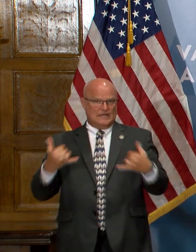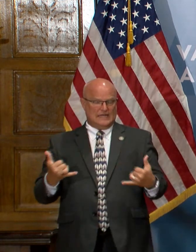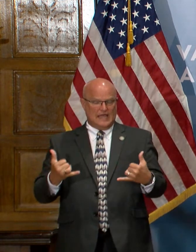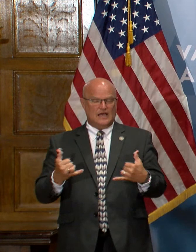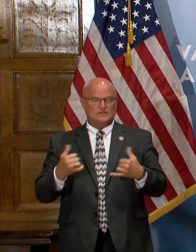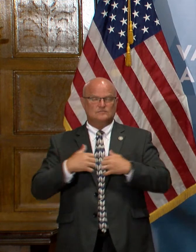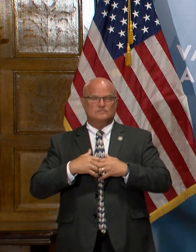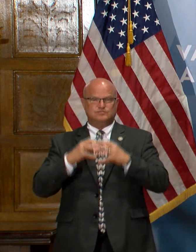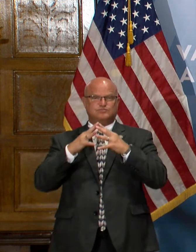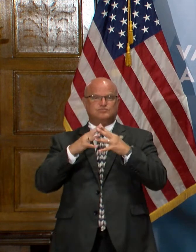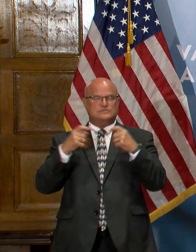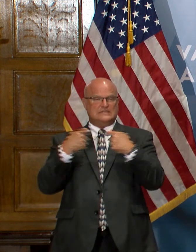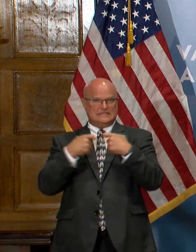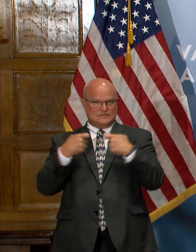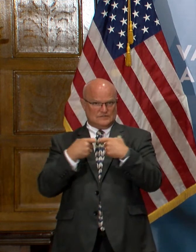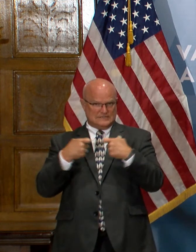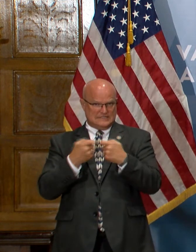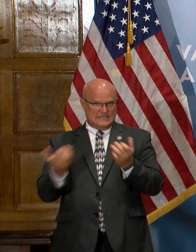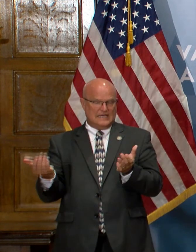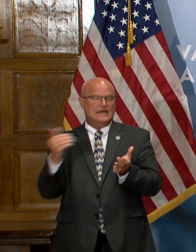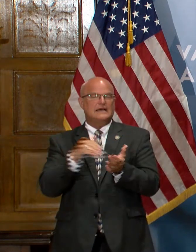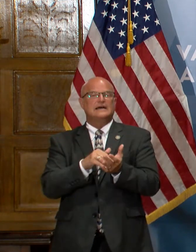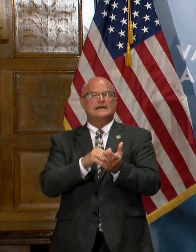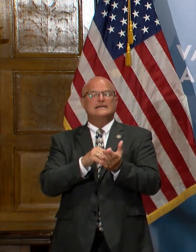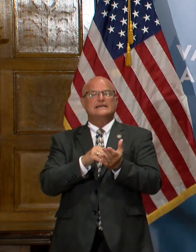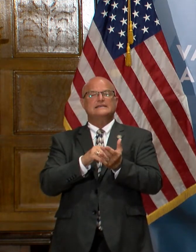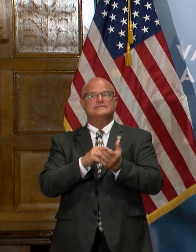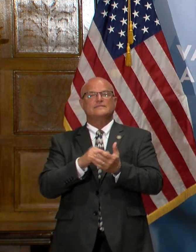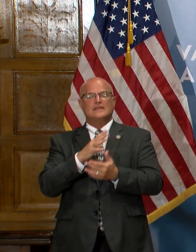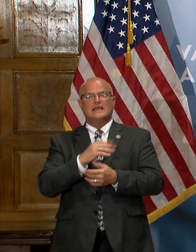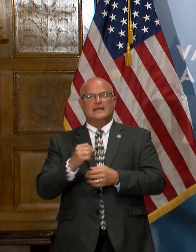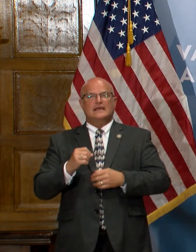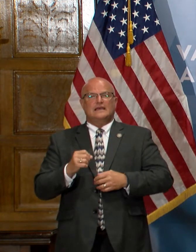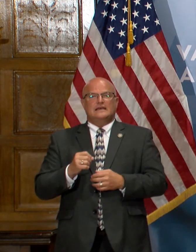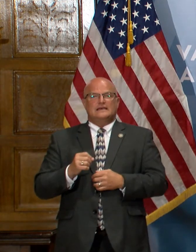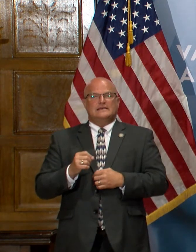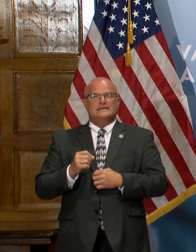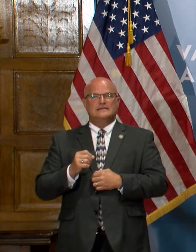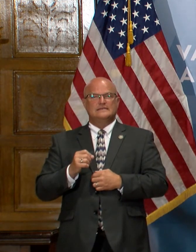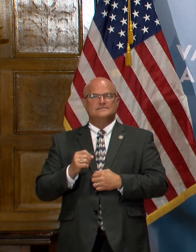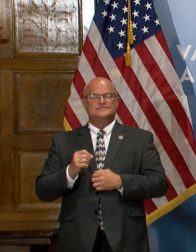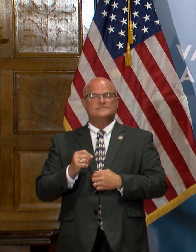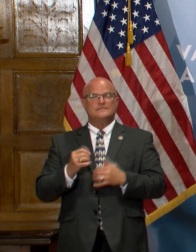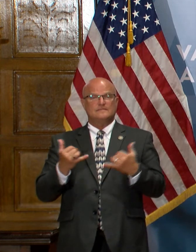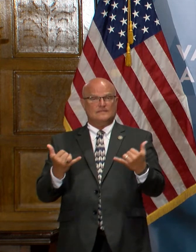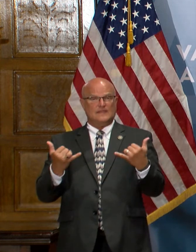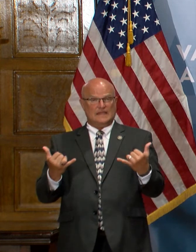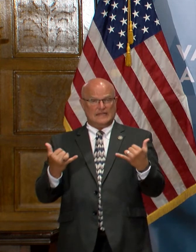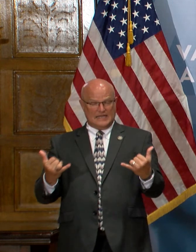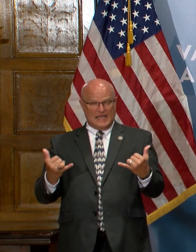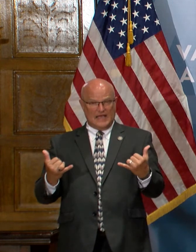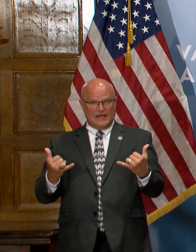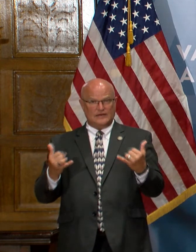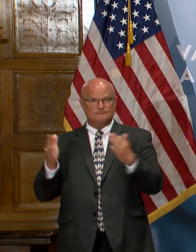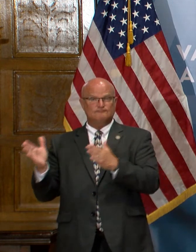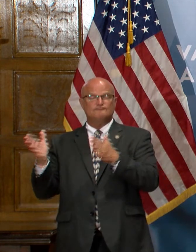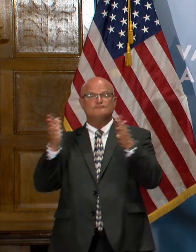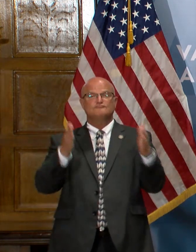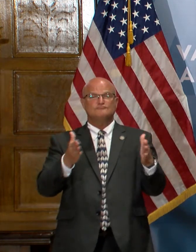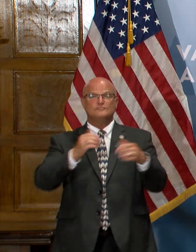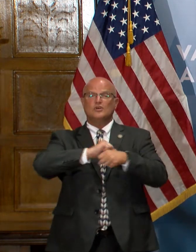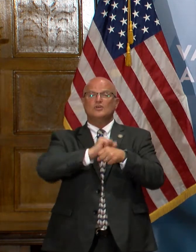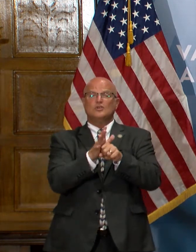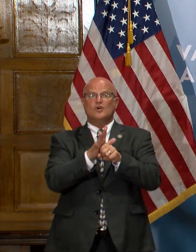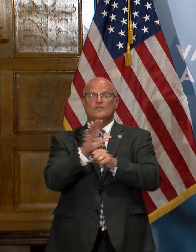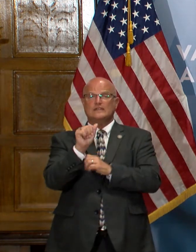so hard in that area to restore energy and electricity. Now let's go to the COVID